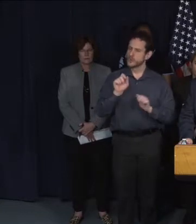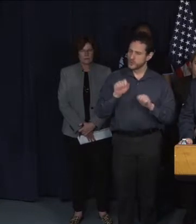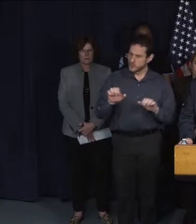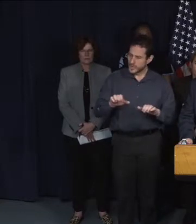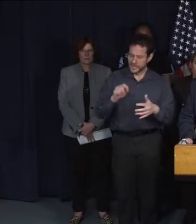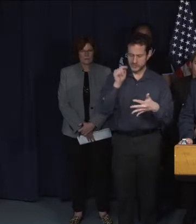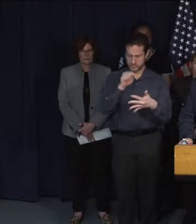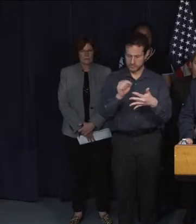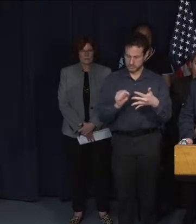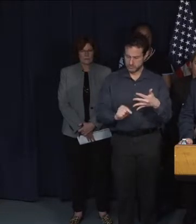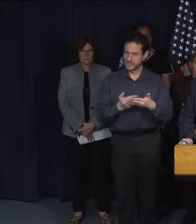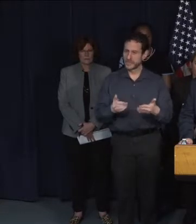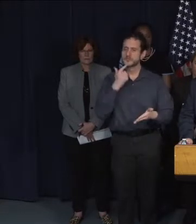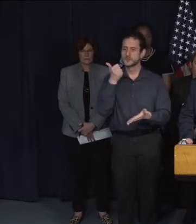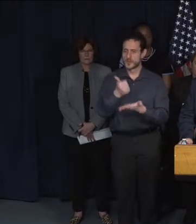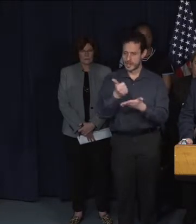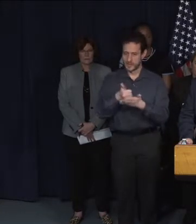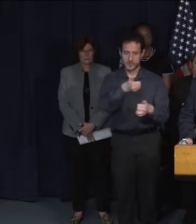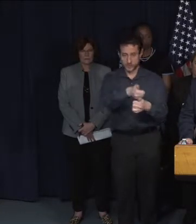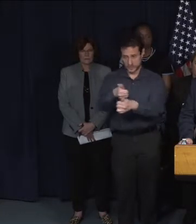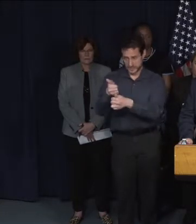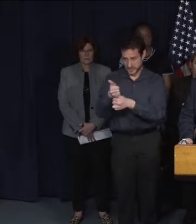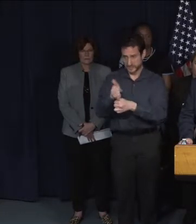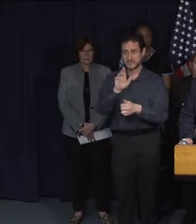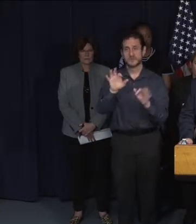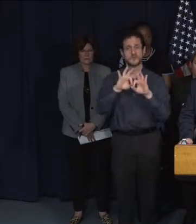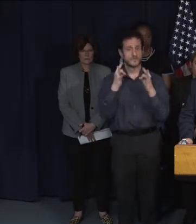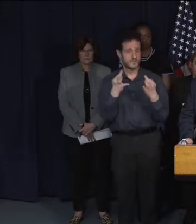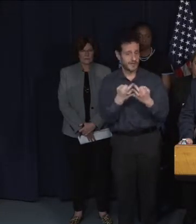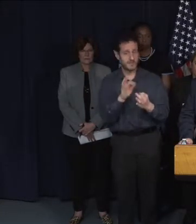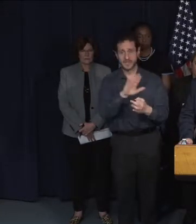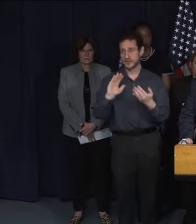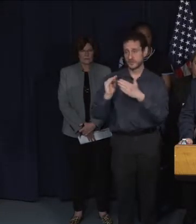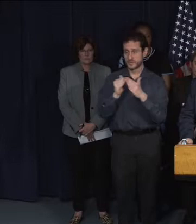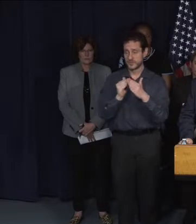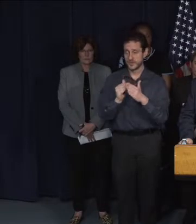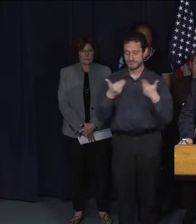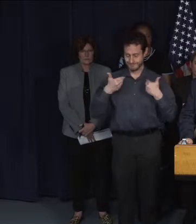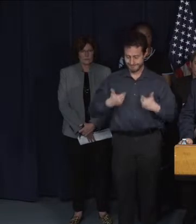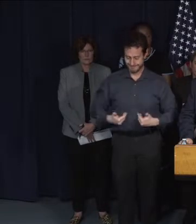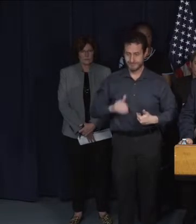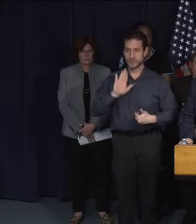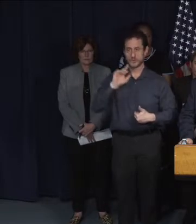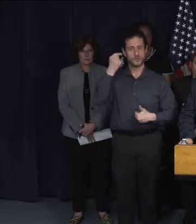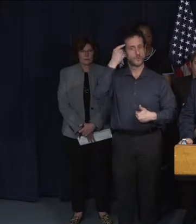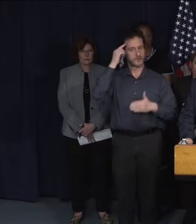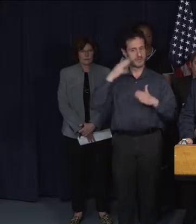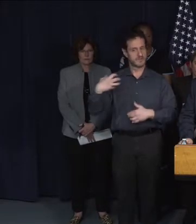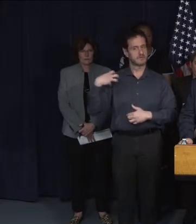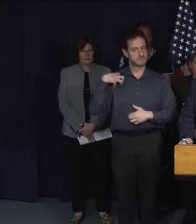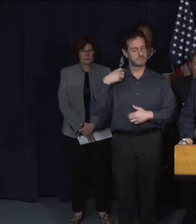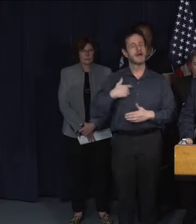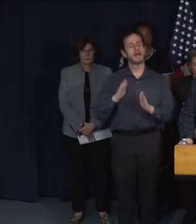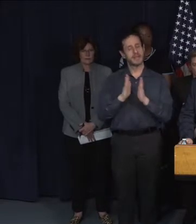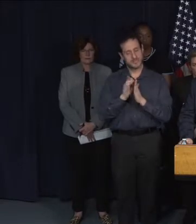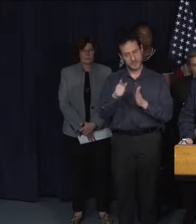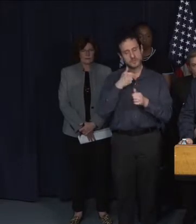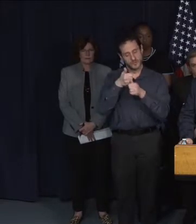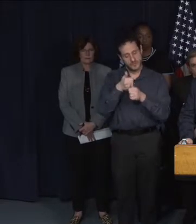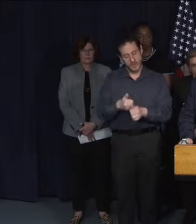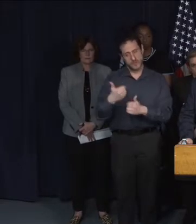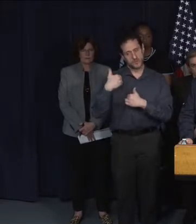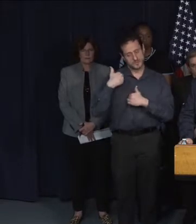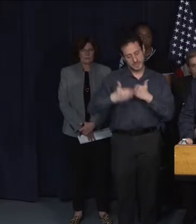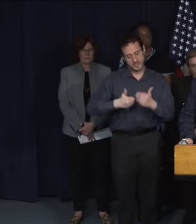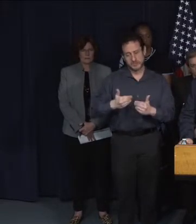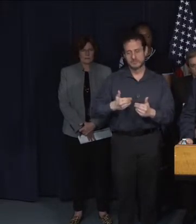help yourselves, your family, and your community. As your governor, I'm asking you to do them. If you think